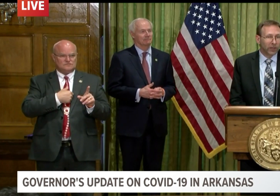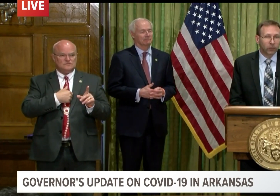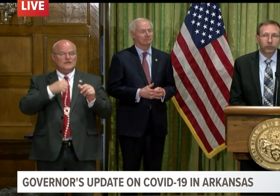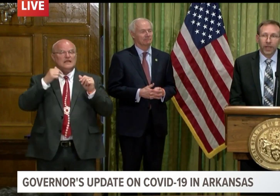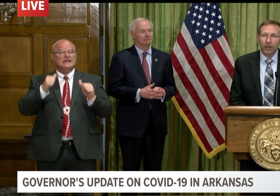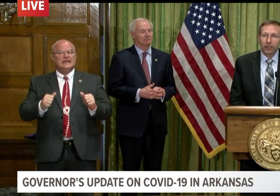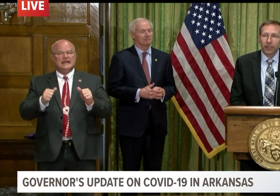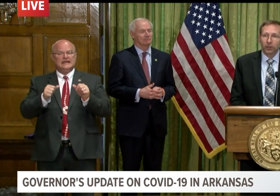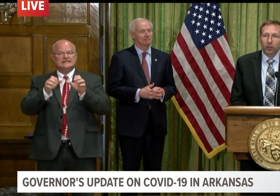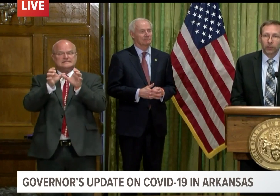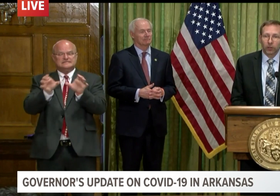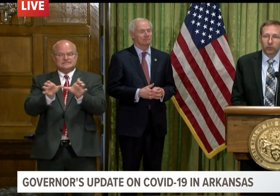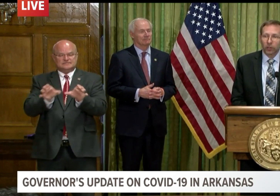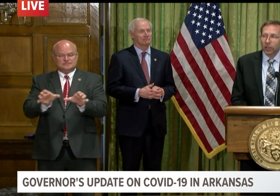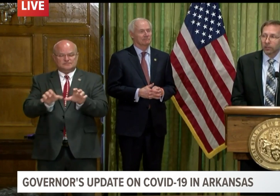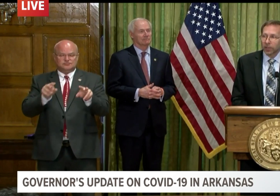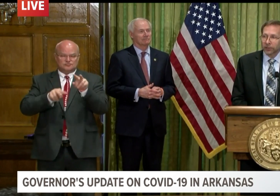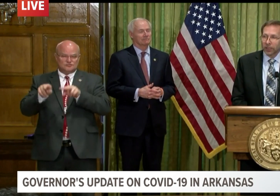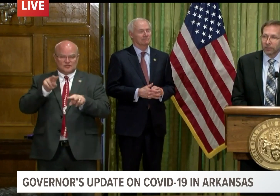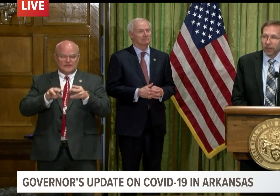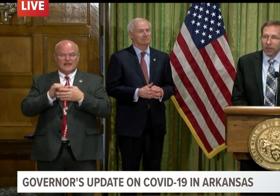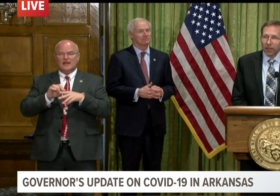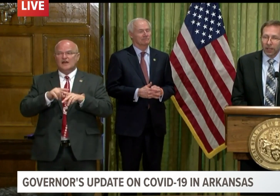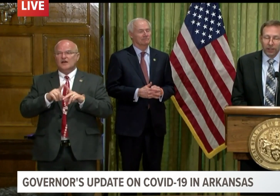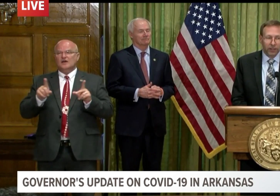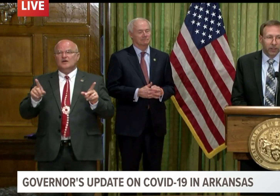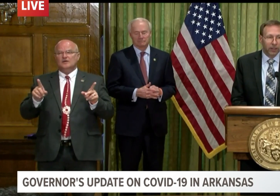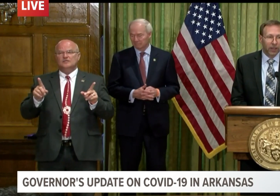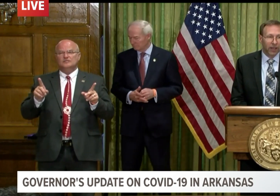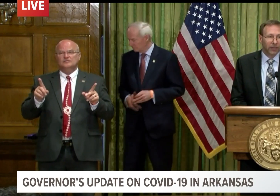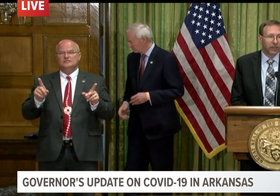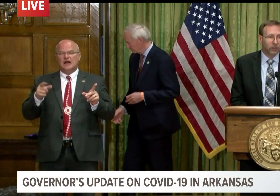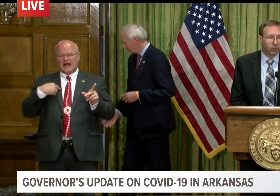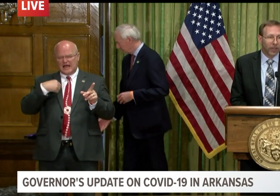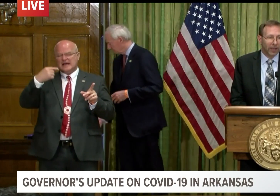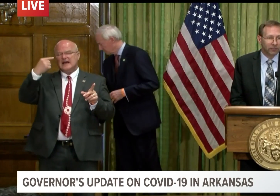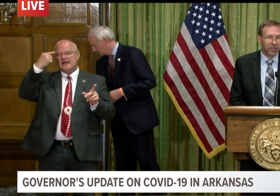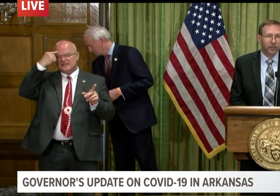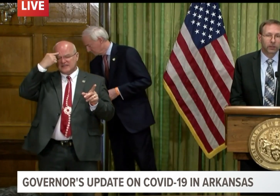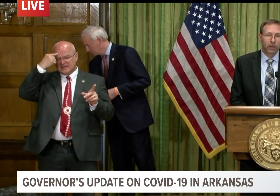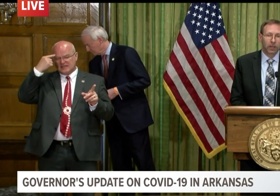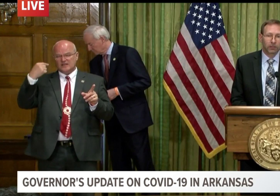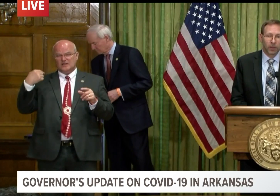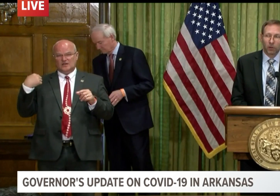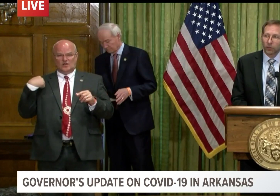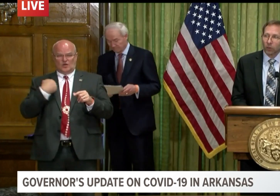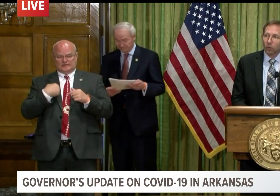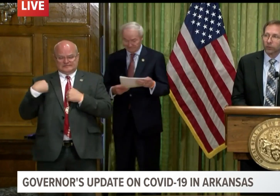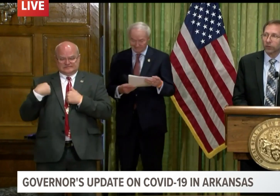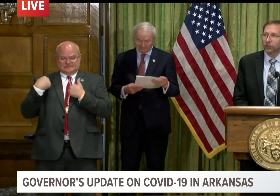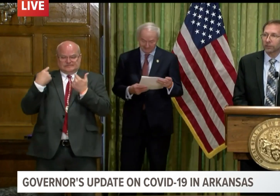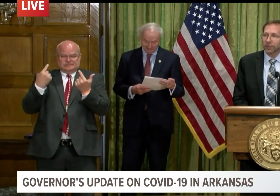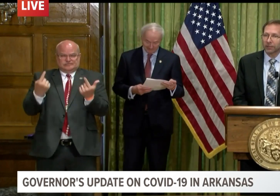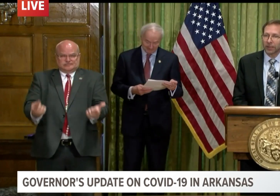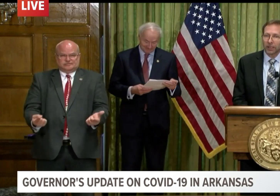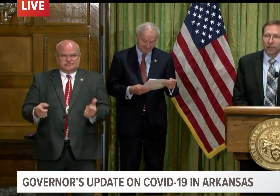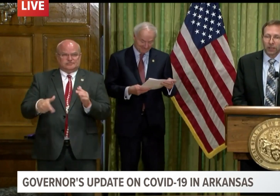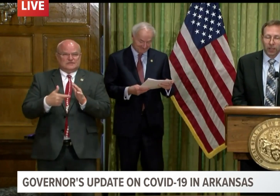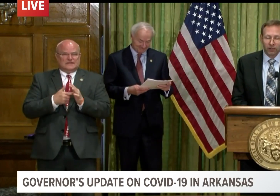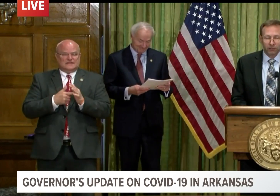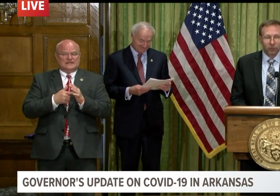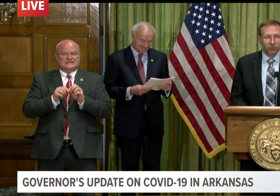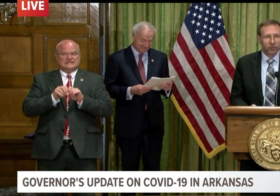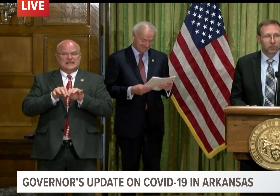We can break those down and look at those. But I think we have been, over the course of this